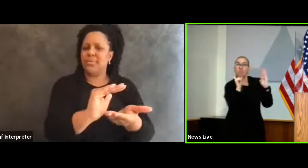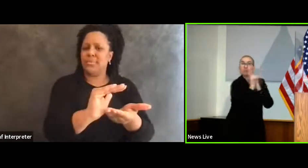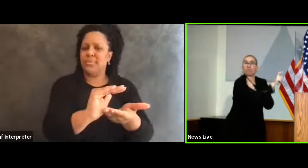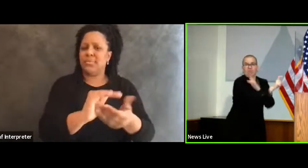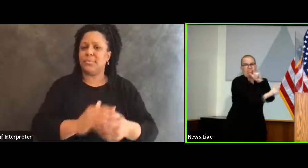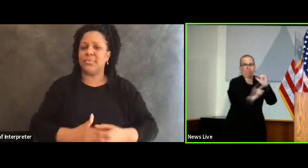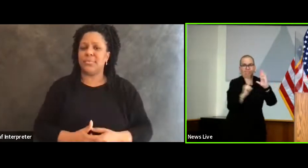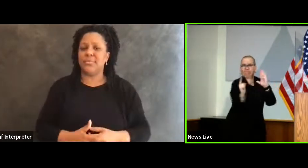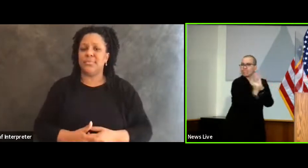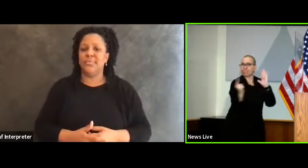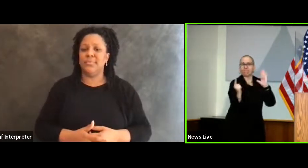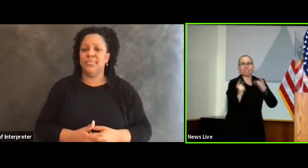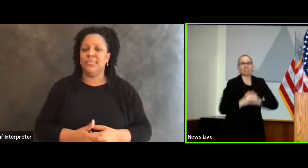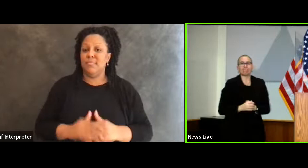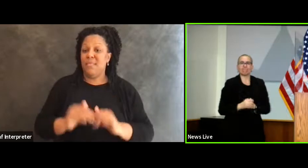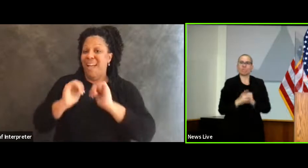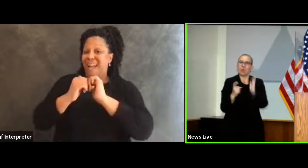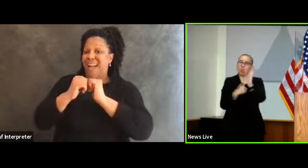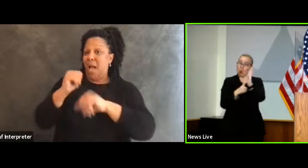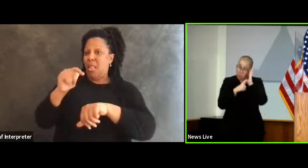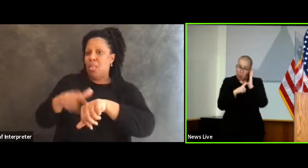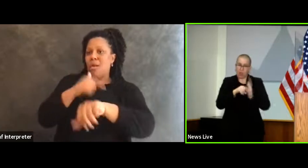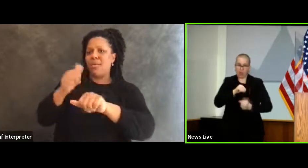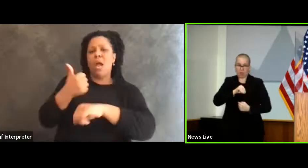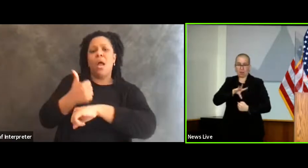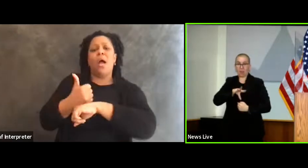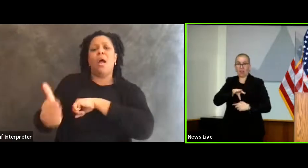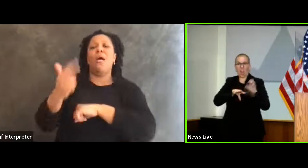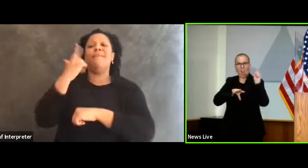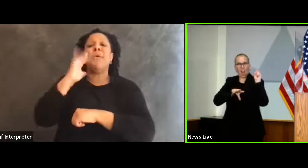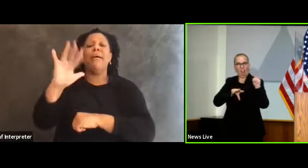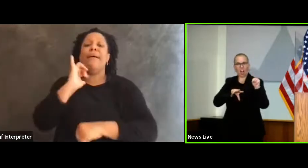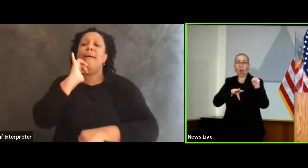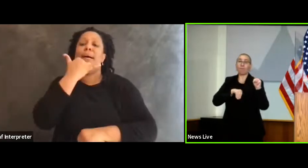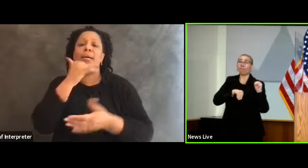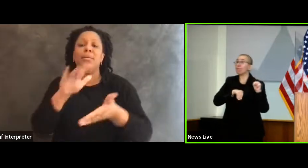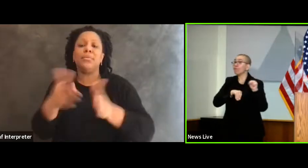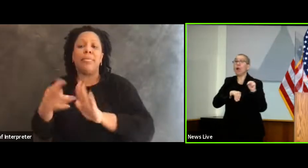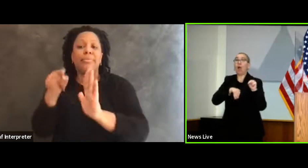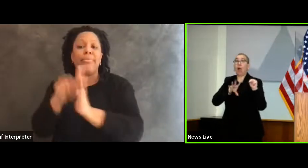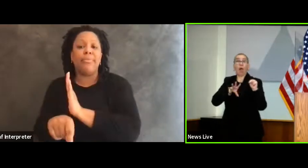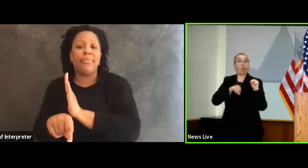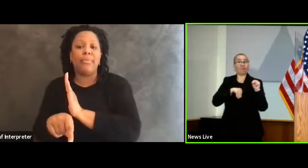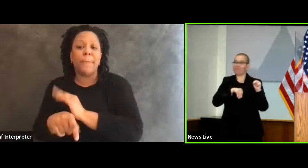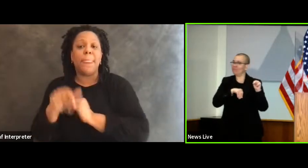body camera access. In 2019, the Minnesota House